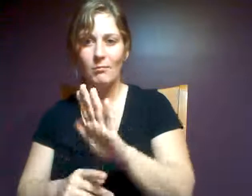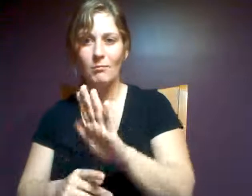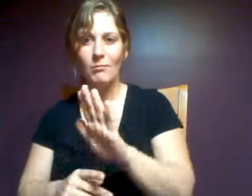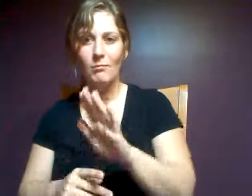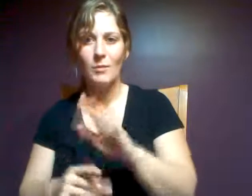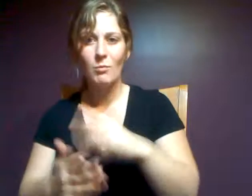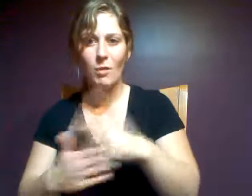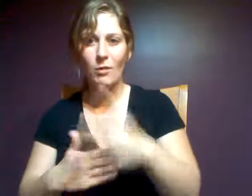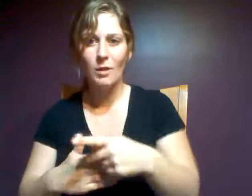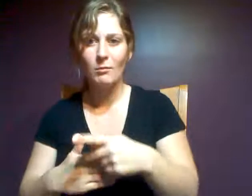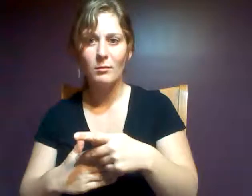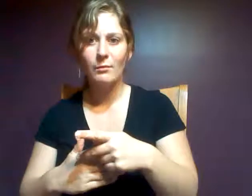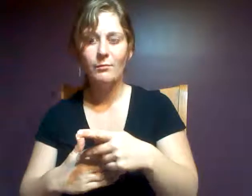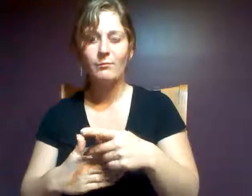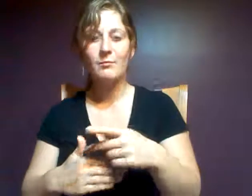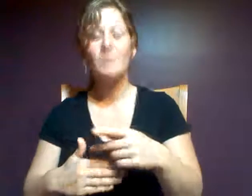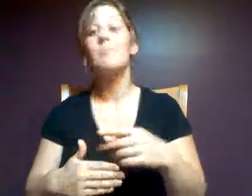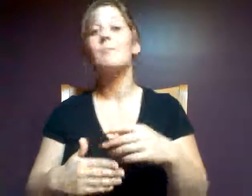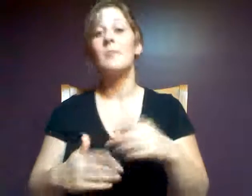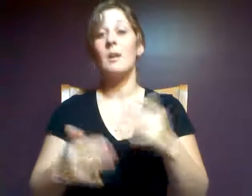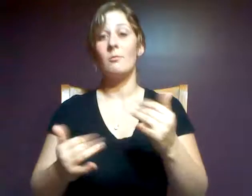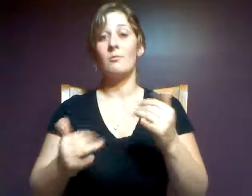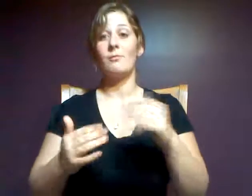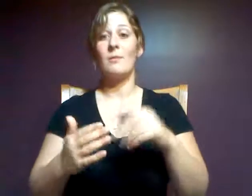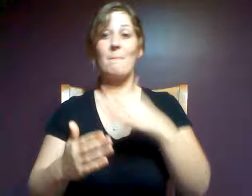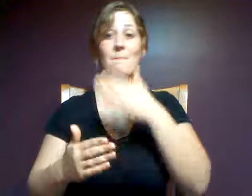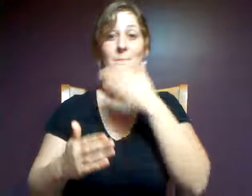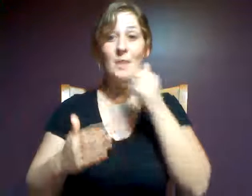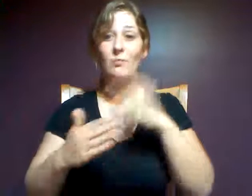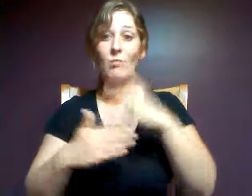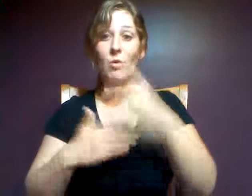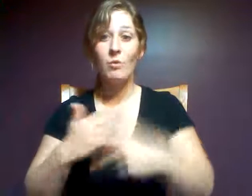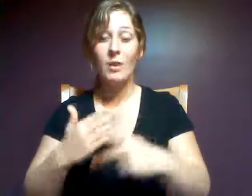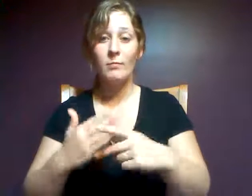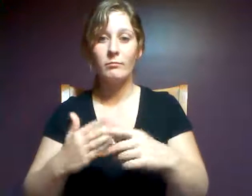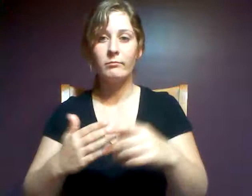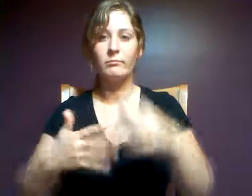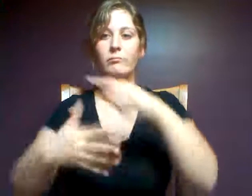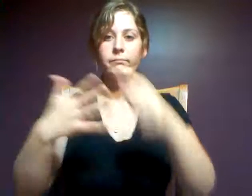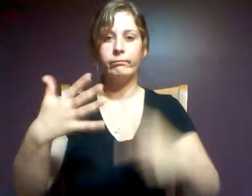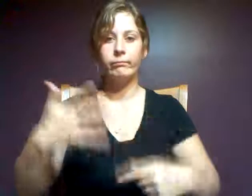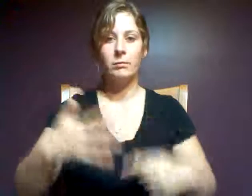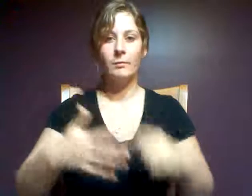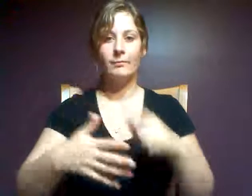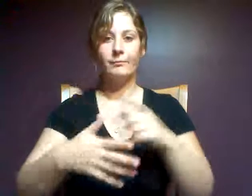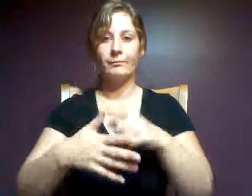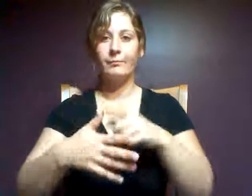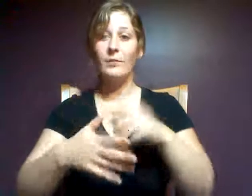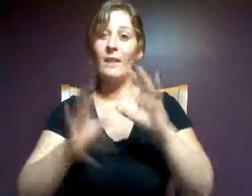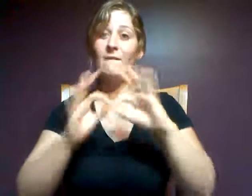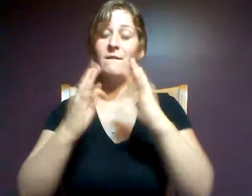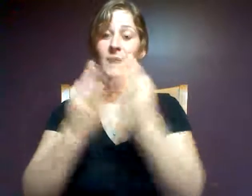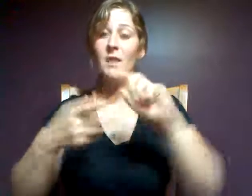the best programs address 6 key areas. The first is the influence of family, friends, and relationships.